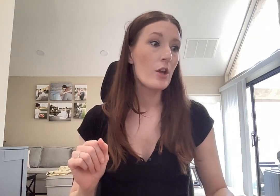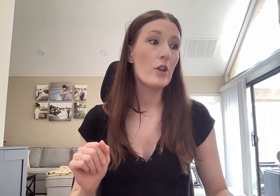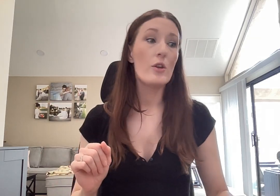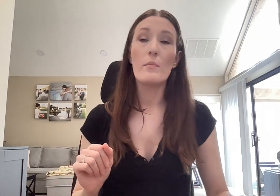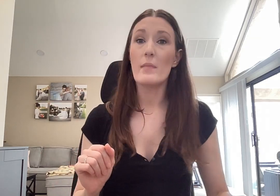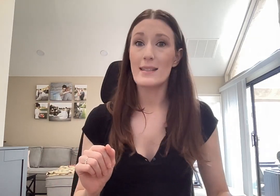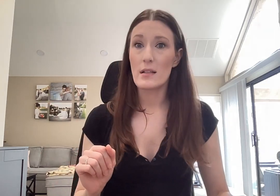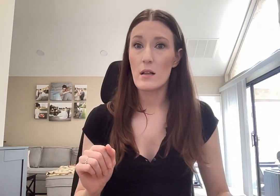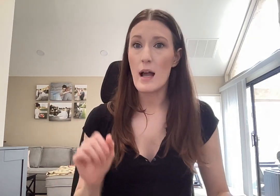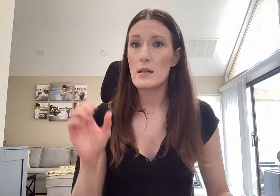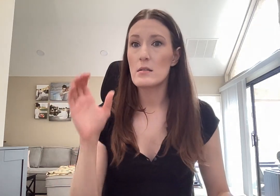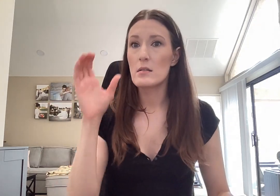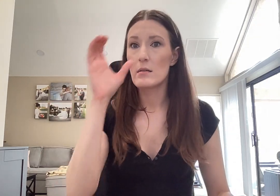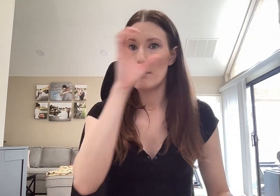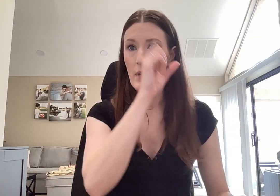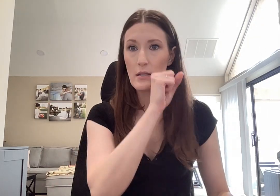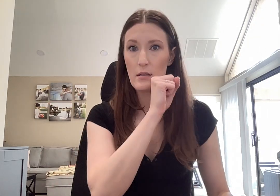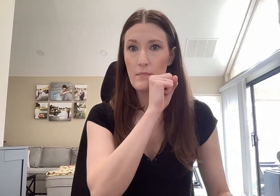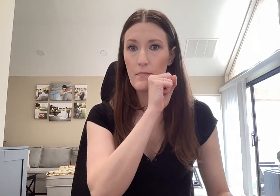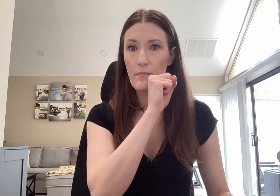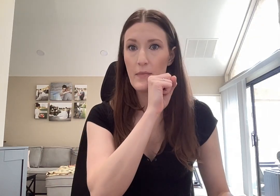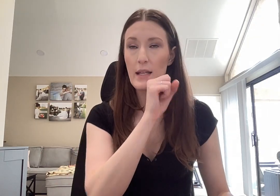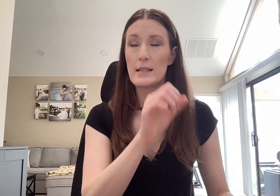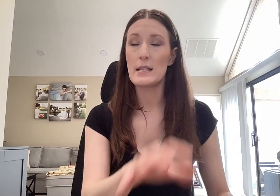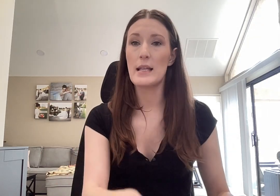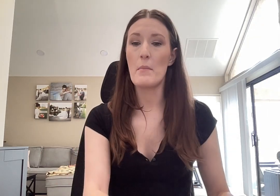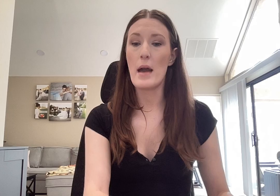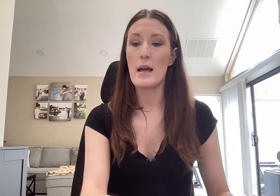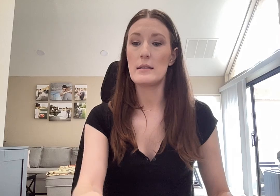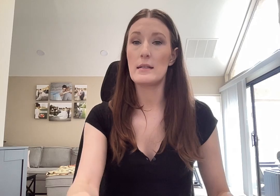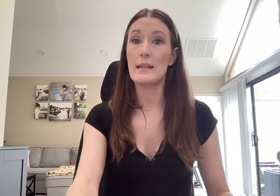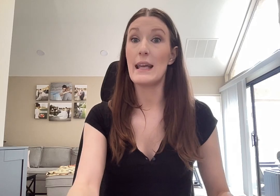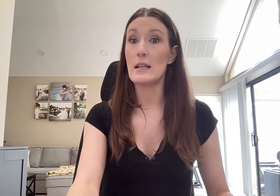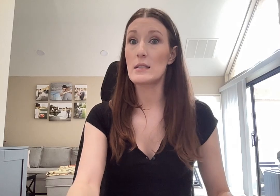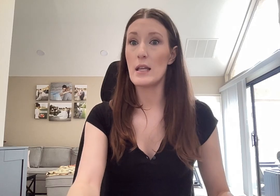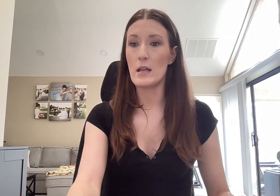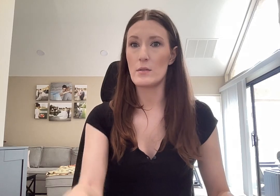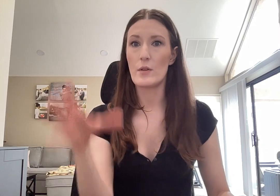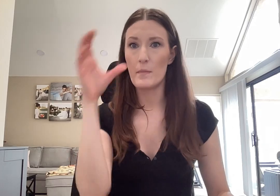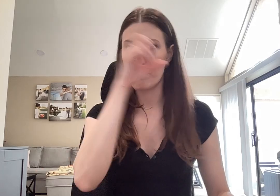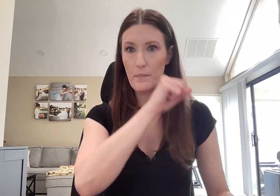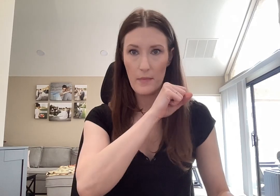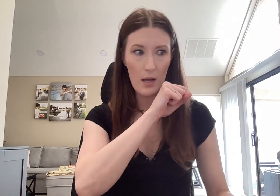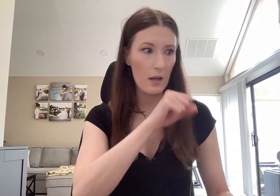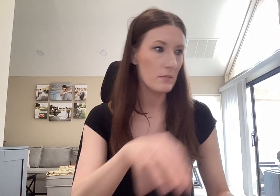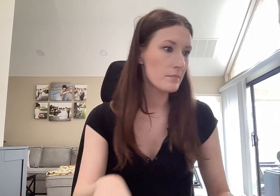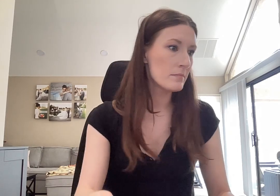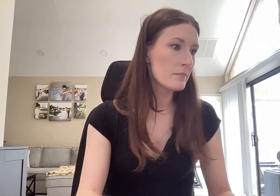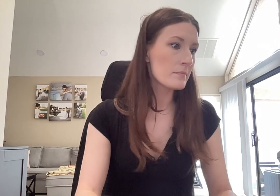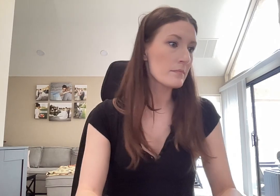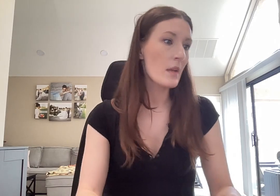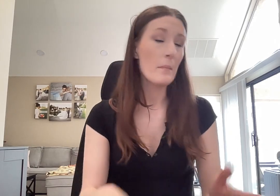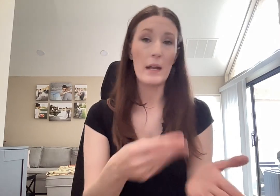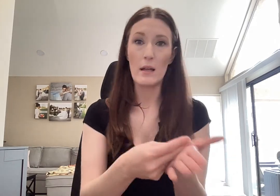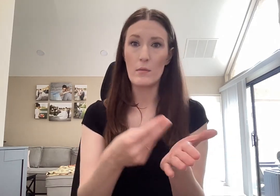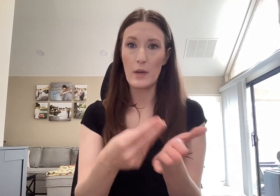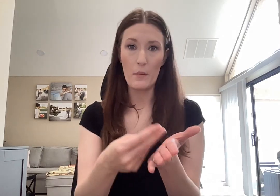You miss class. Miss. It's the same as guess the answer. Okay. Money, we know.